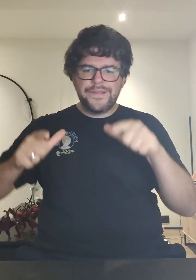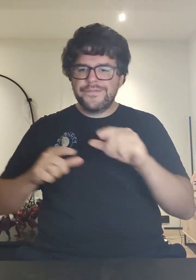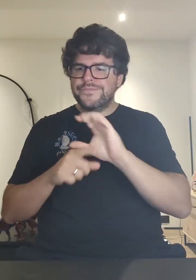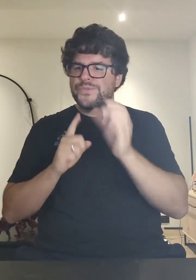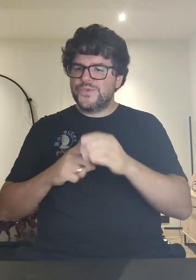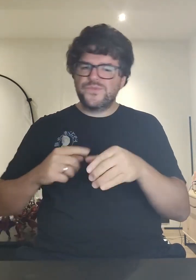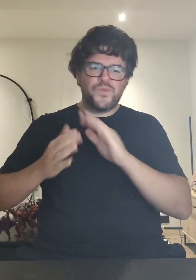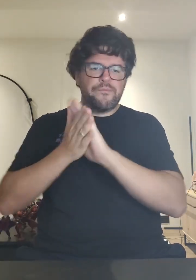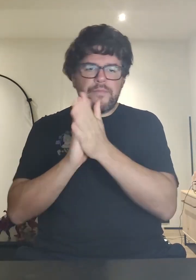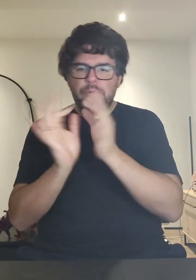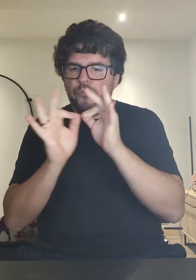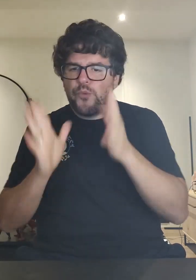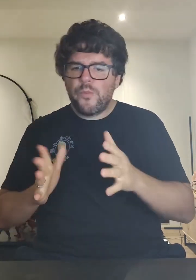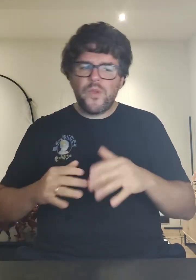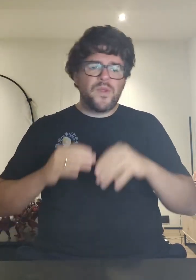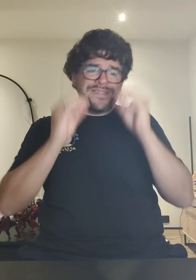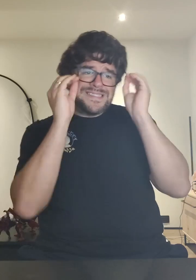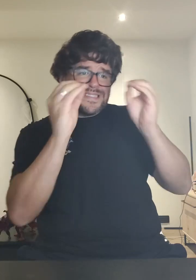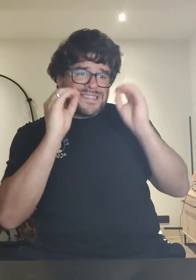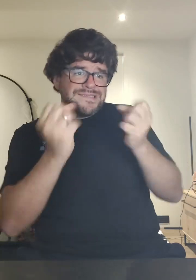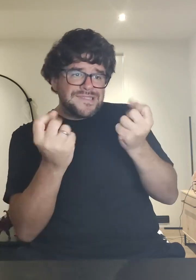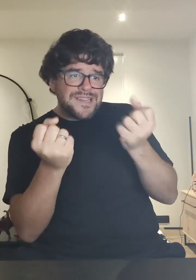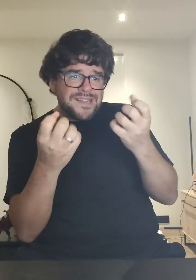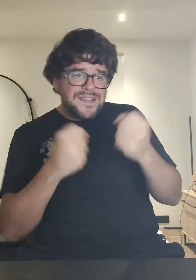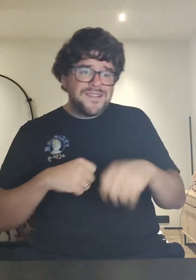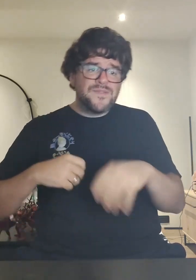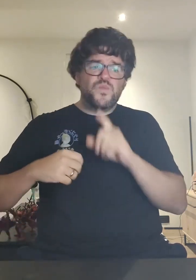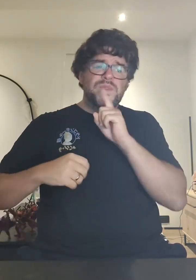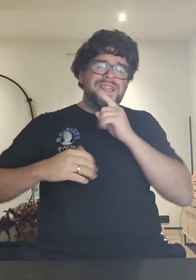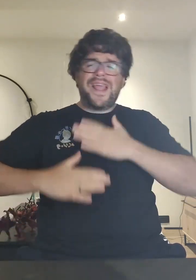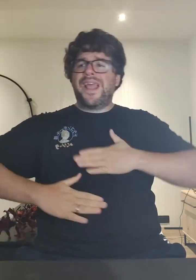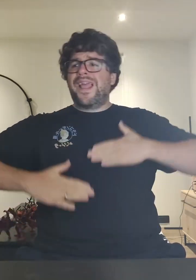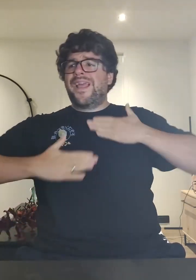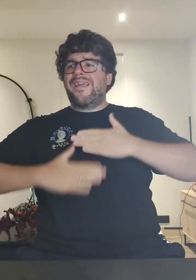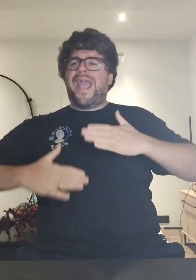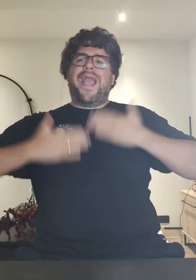signing. They become interpreters, they can teach sign, and they